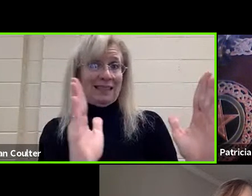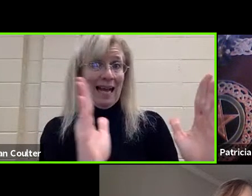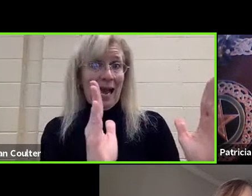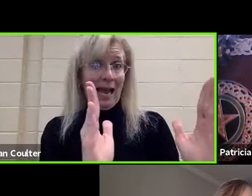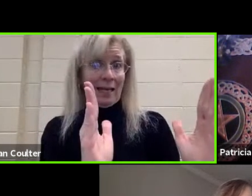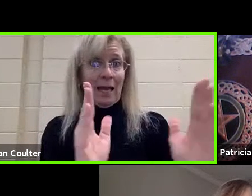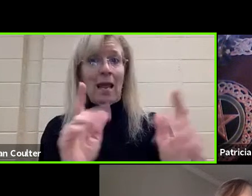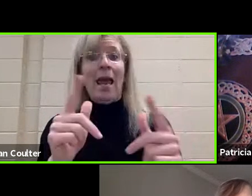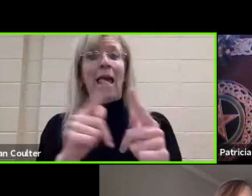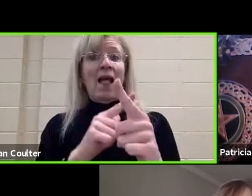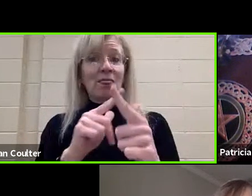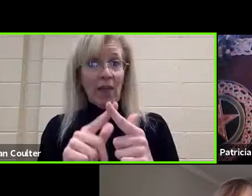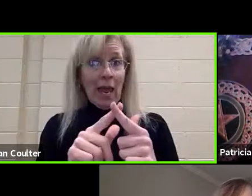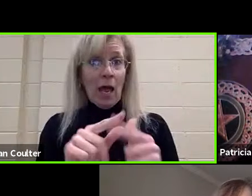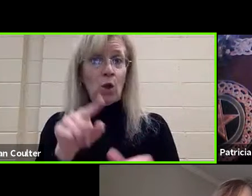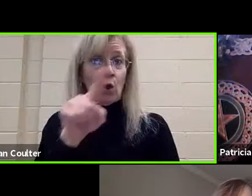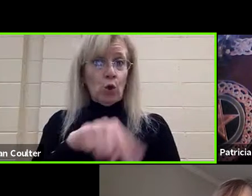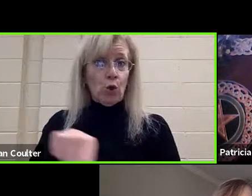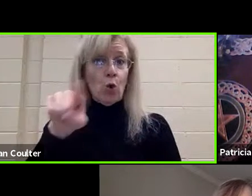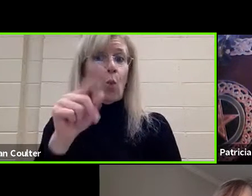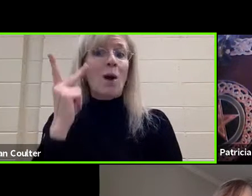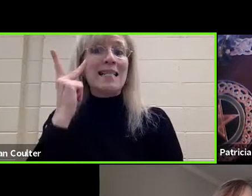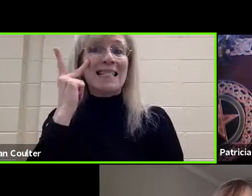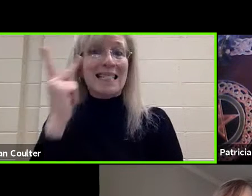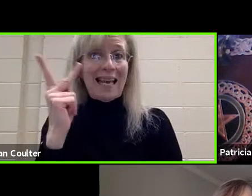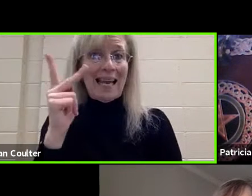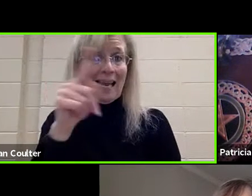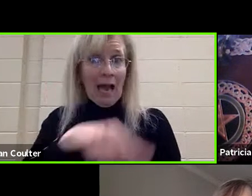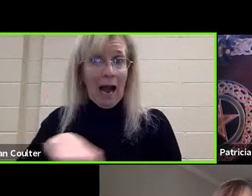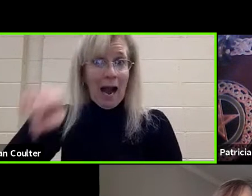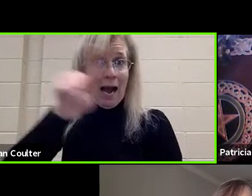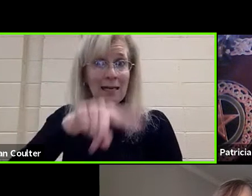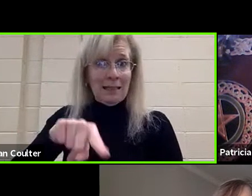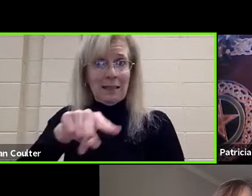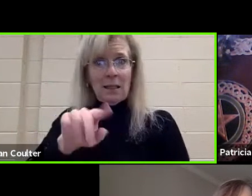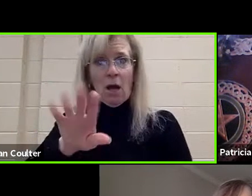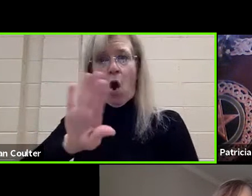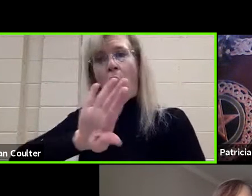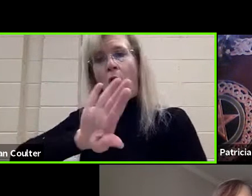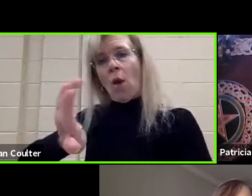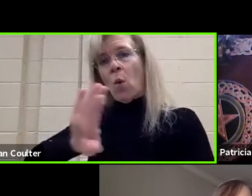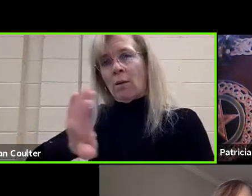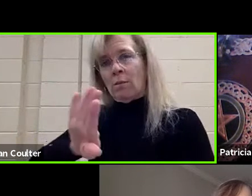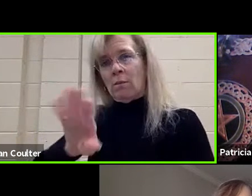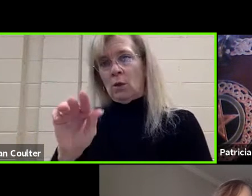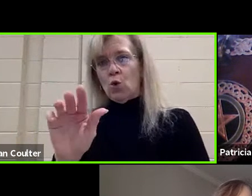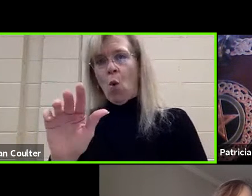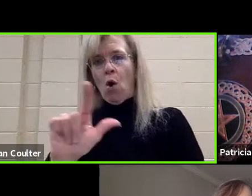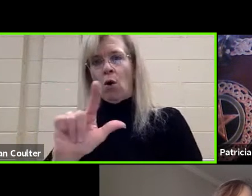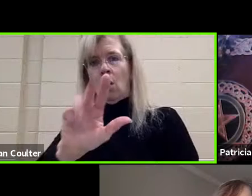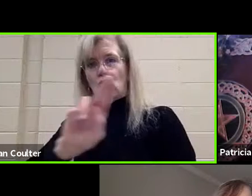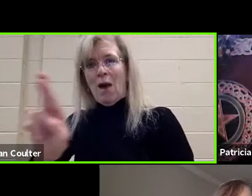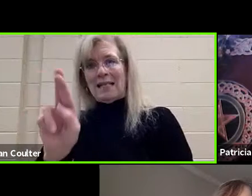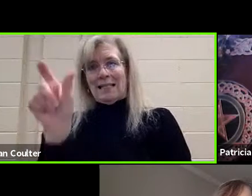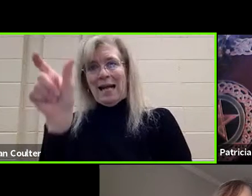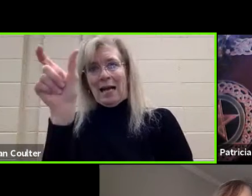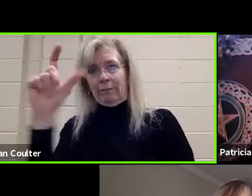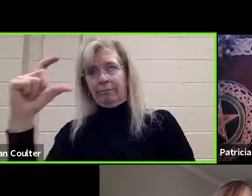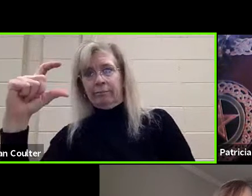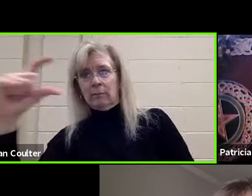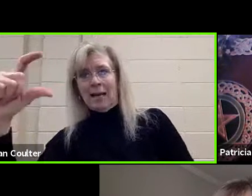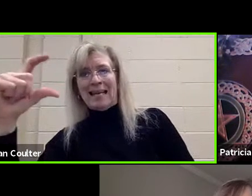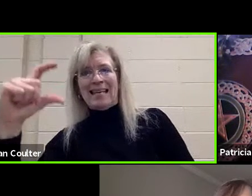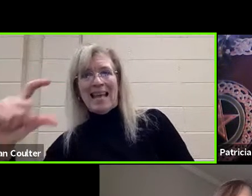on the side. And then you will see us on your right